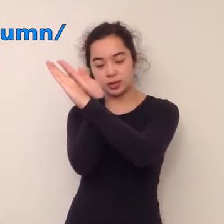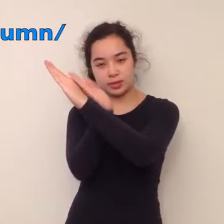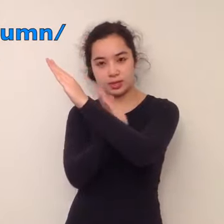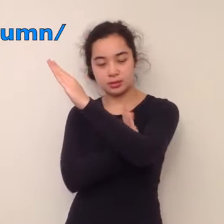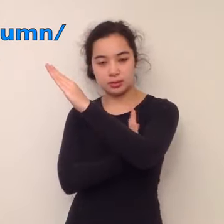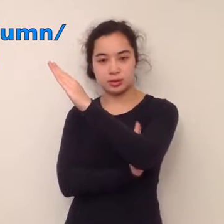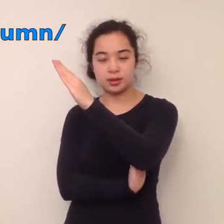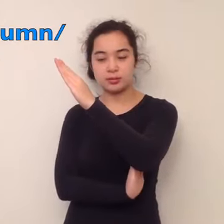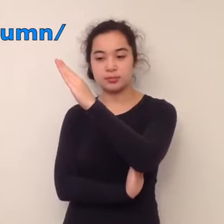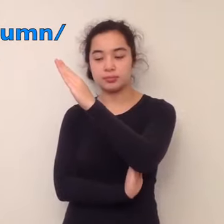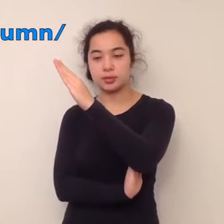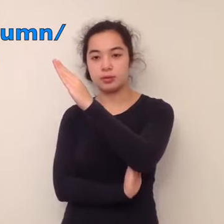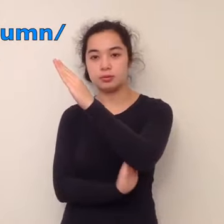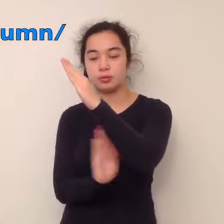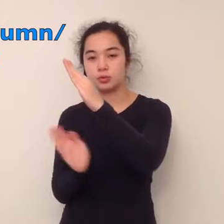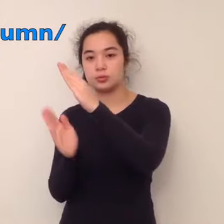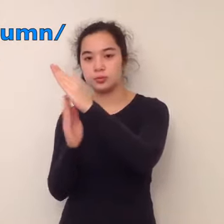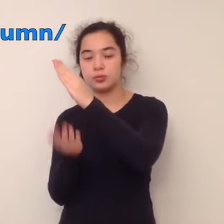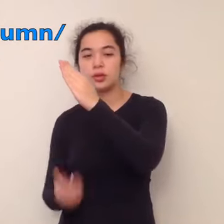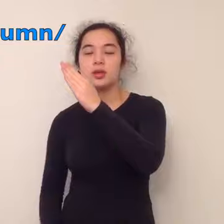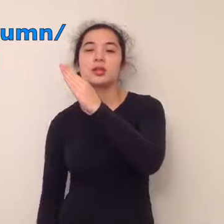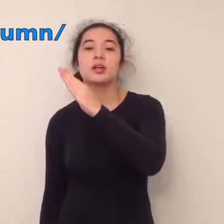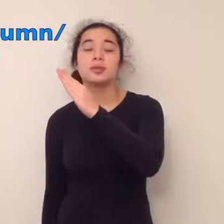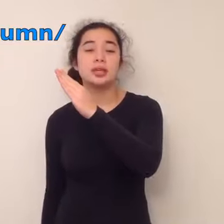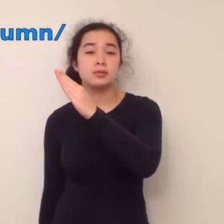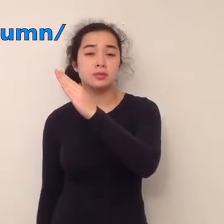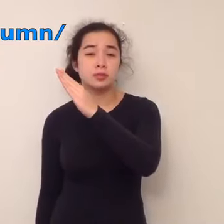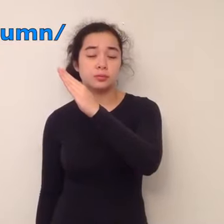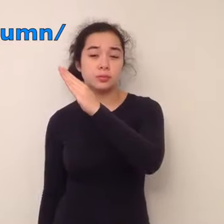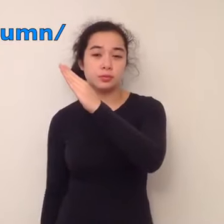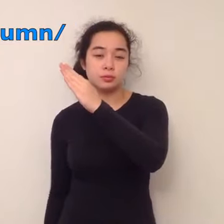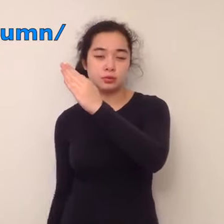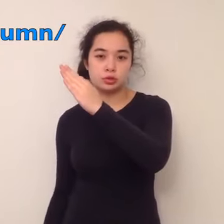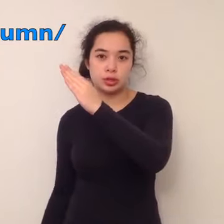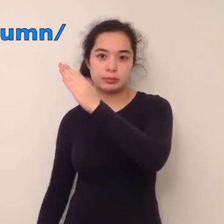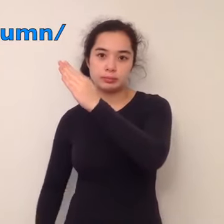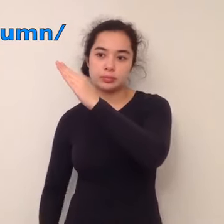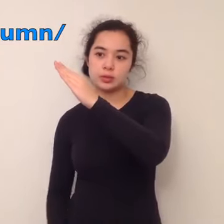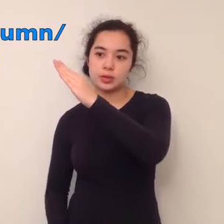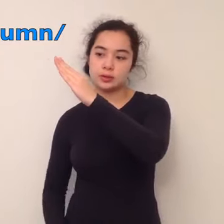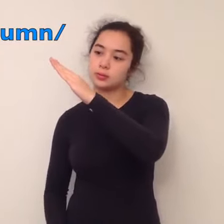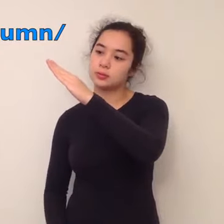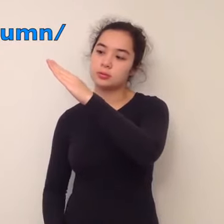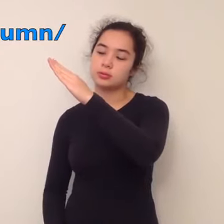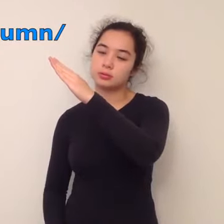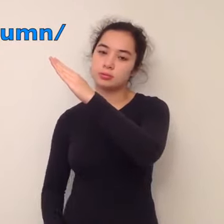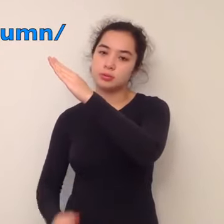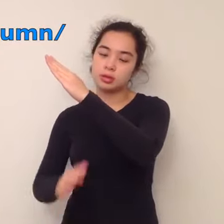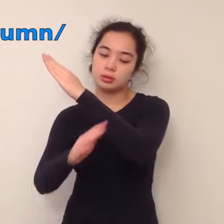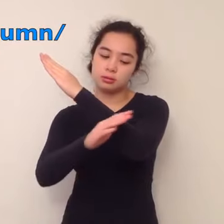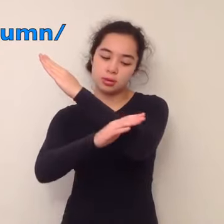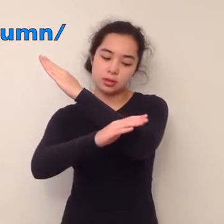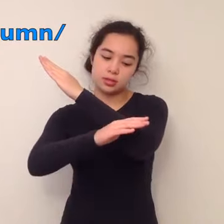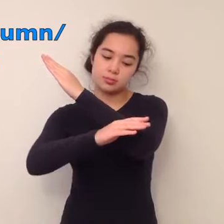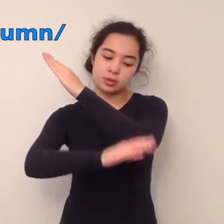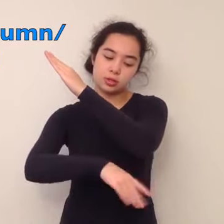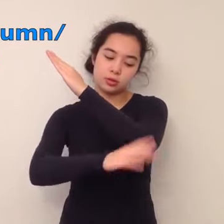of it, how in autumn leaves fall from a fallen tree. So, and then you put